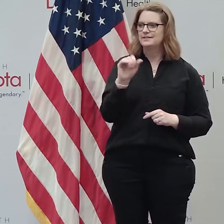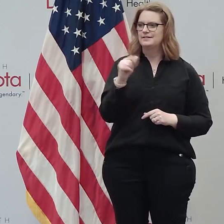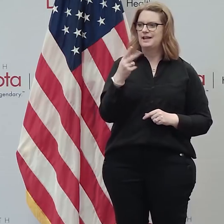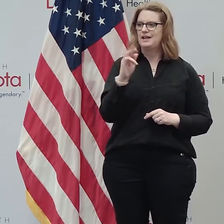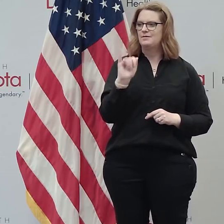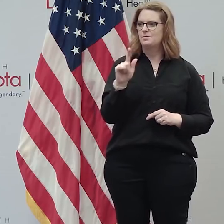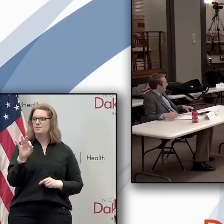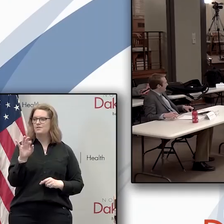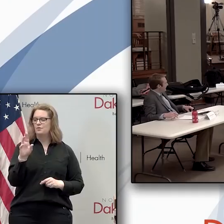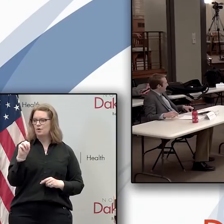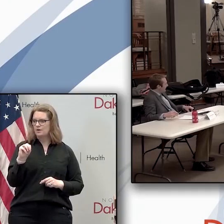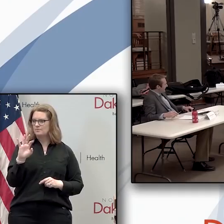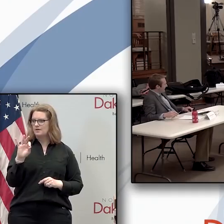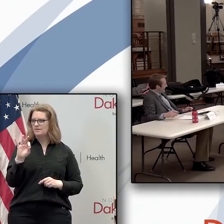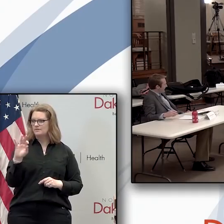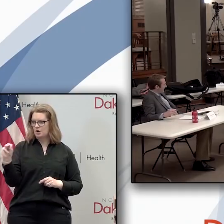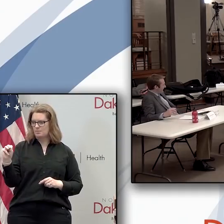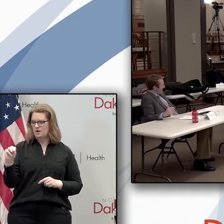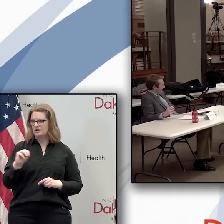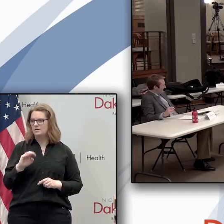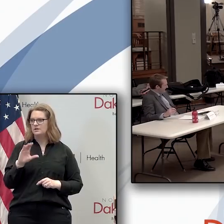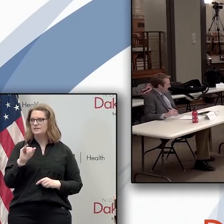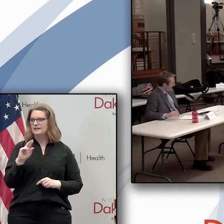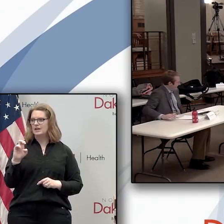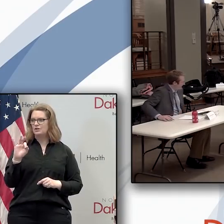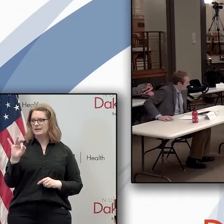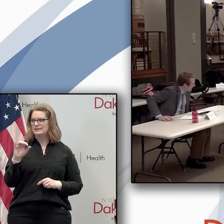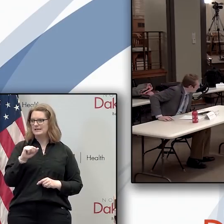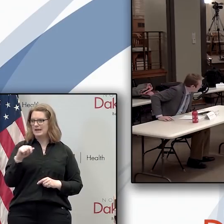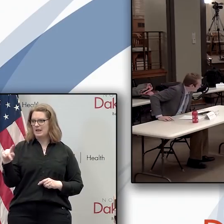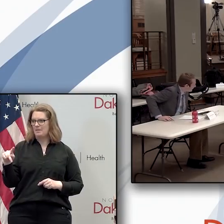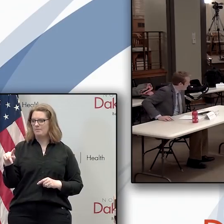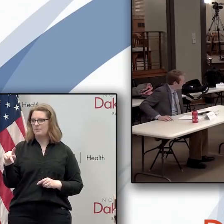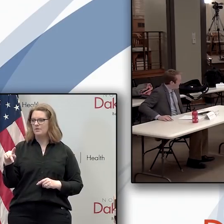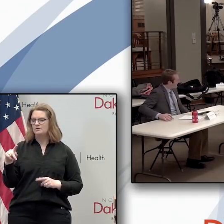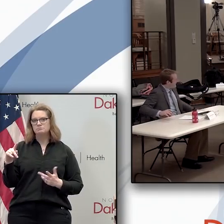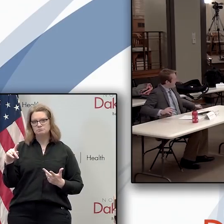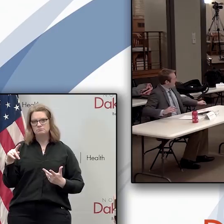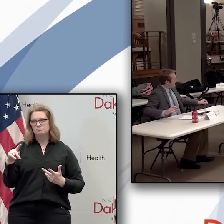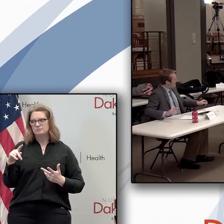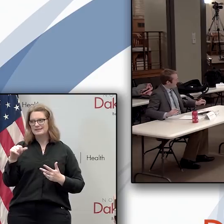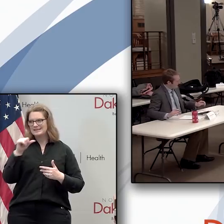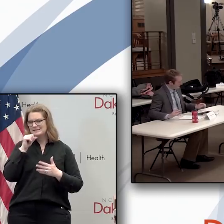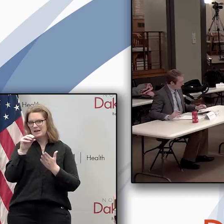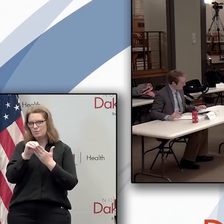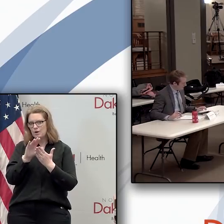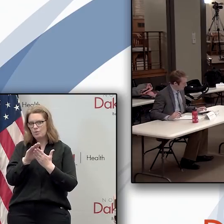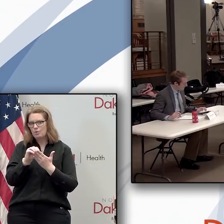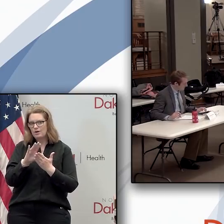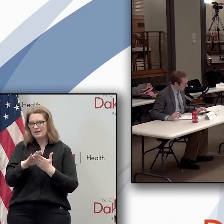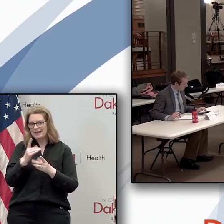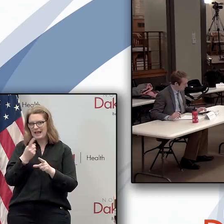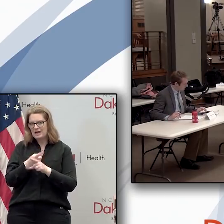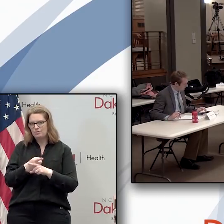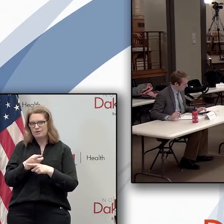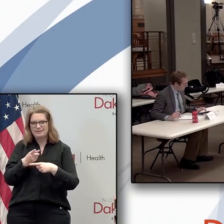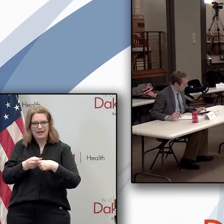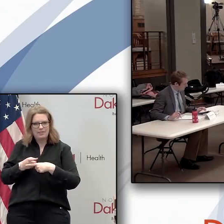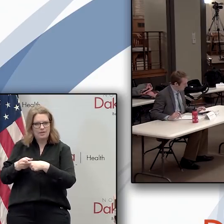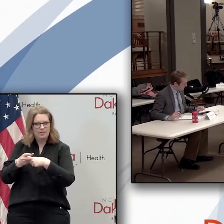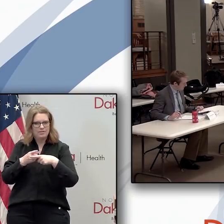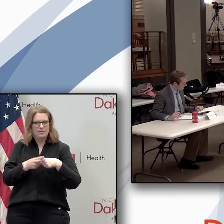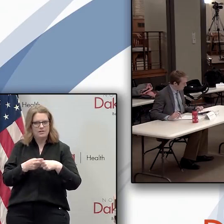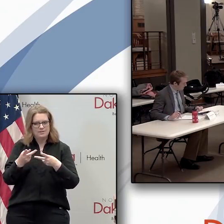April Baumgarten, the former Fargo Moorhead. The Care19 app has received reviews that it isn't recording accurate locations or not